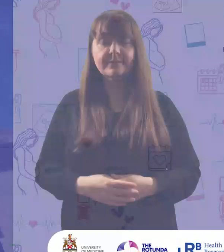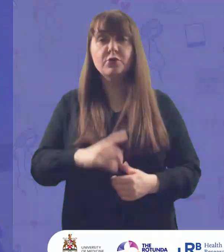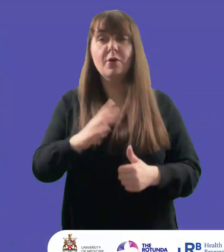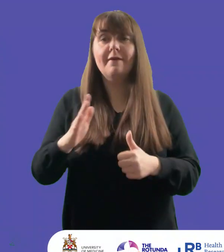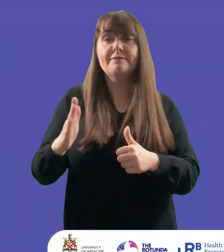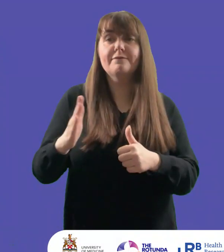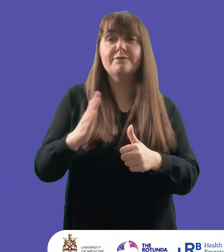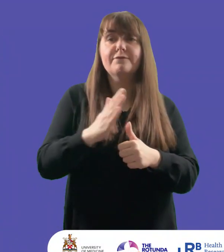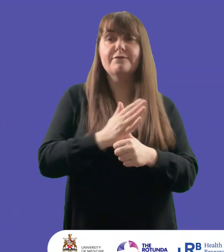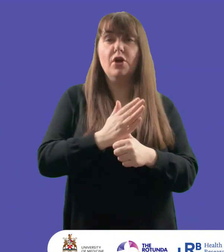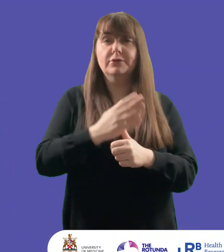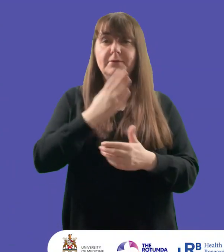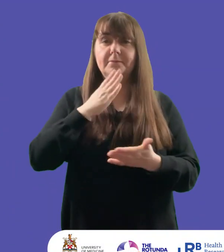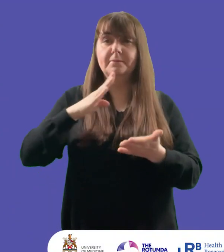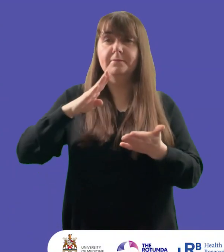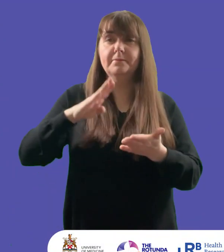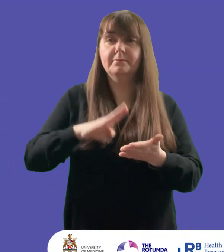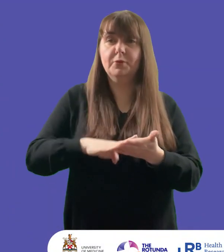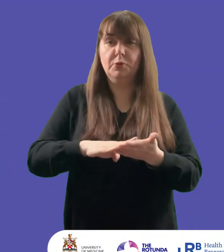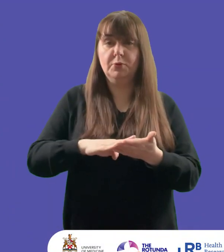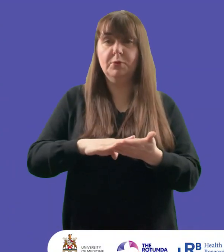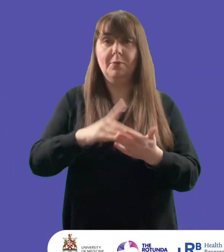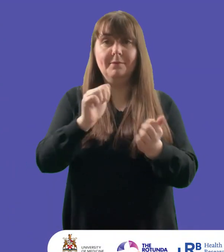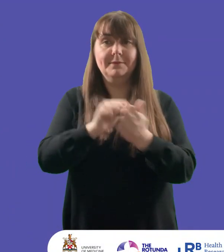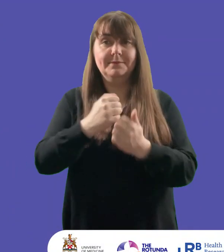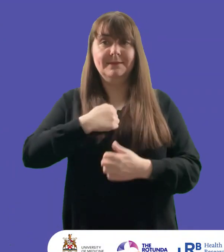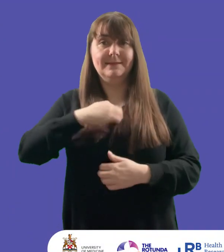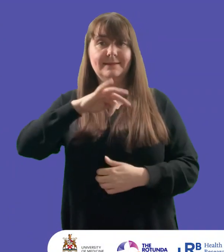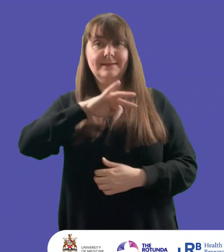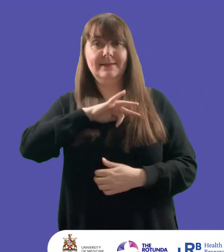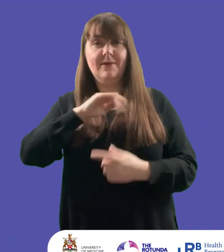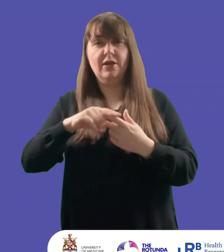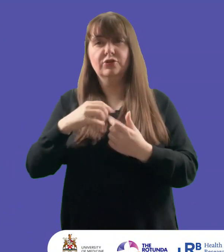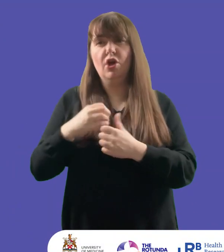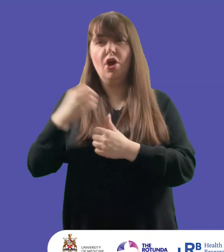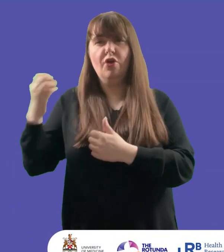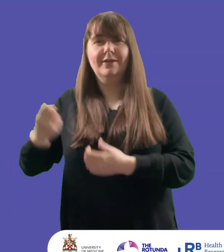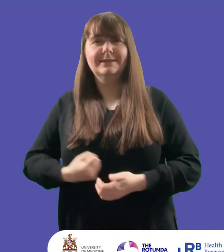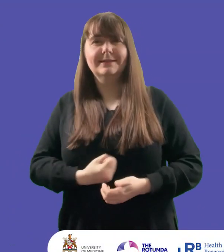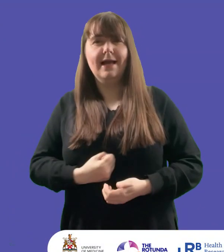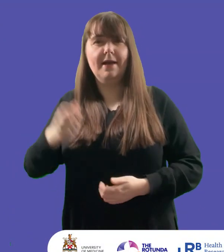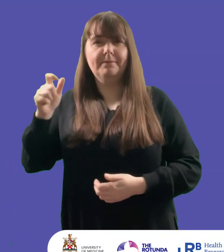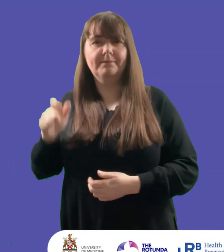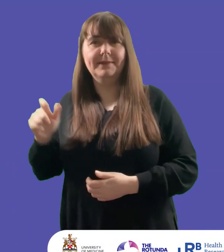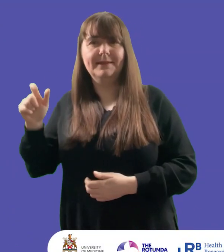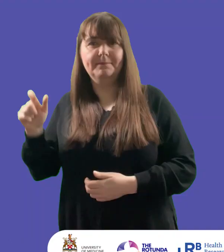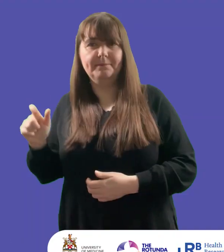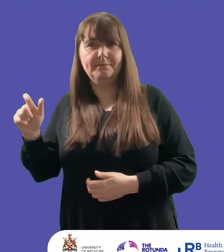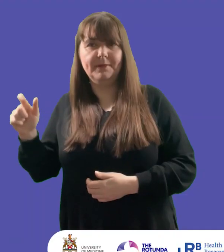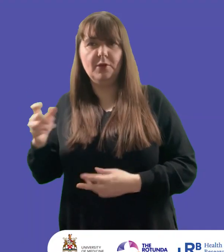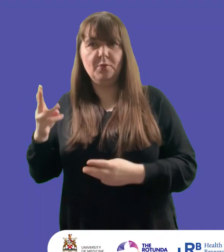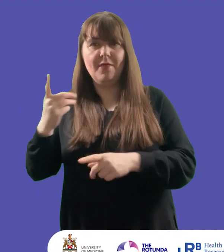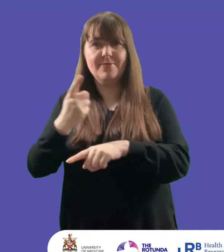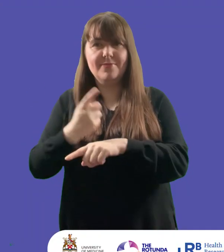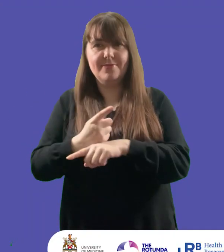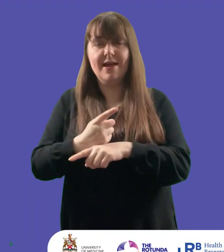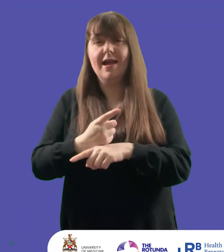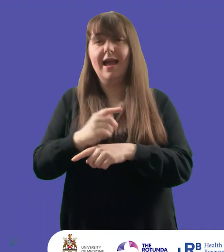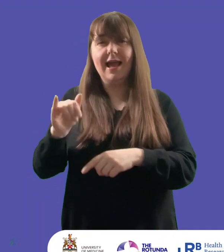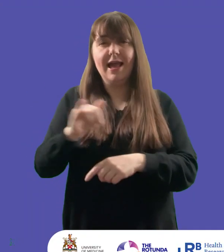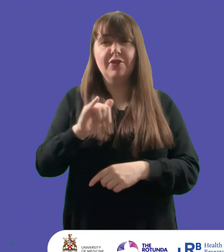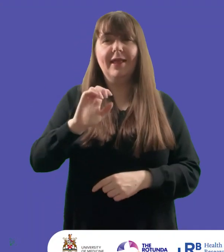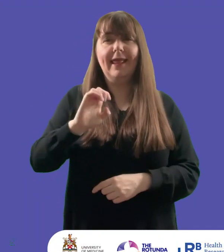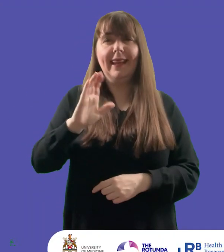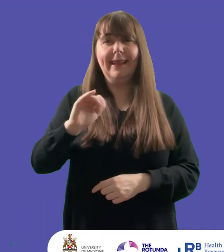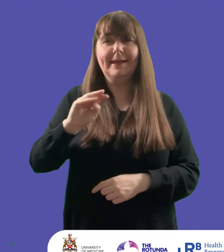At your first antenatal booking visit, you will meet myself or one of my sonographer colleagues. All of the sonographers that work here are